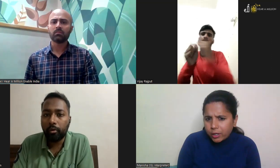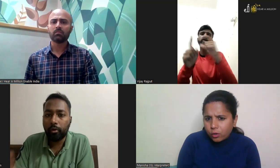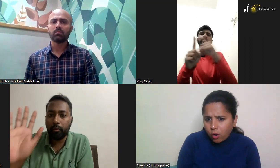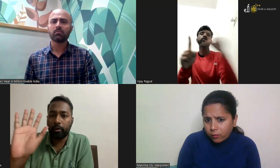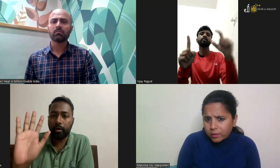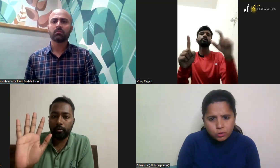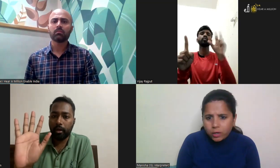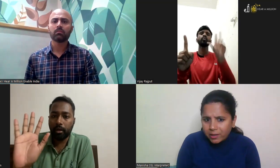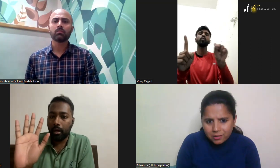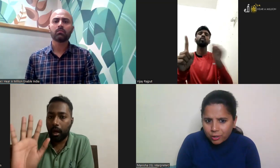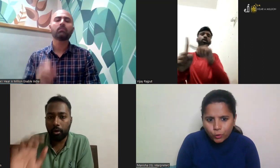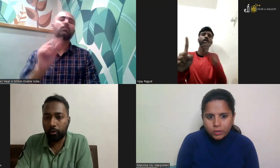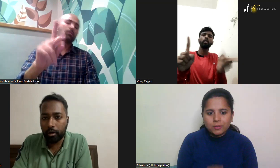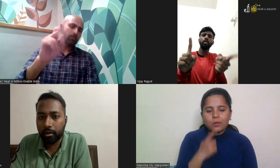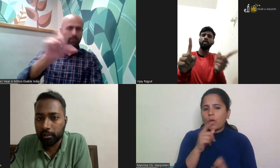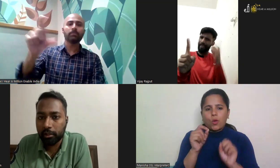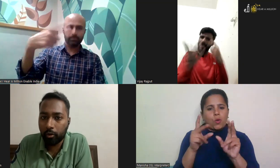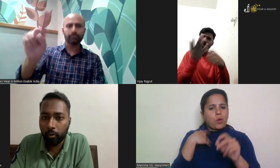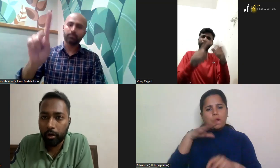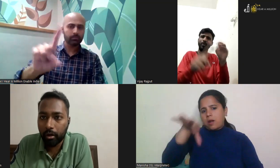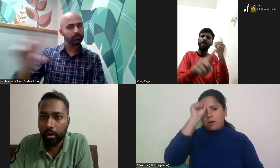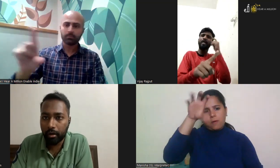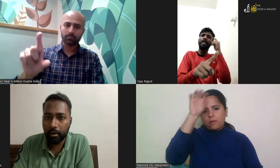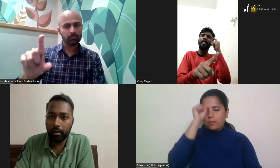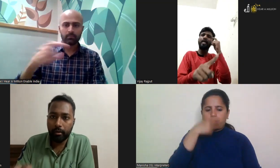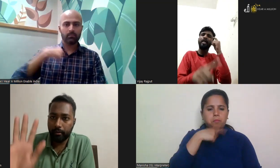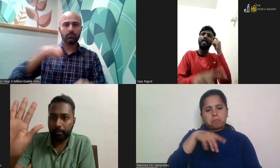the RTO Okay. Okay. office, not Okay. district I court. got a